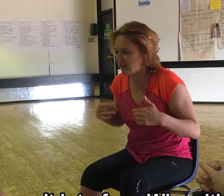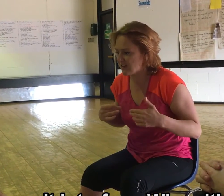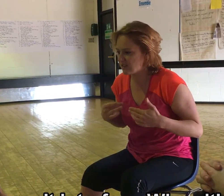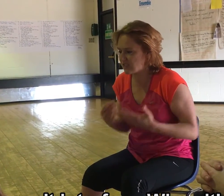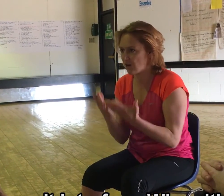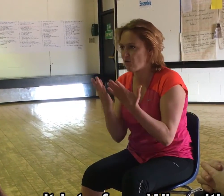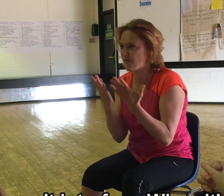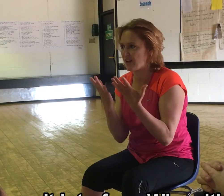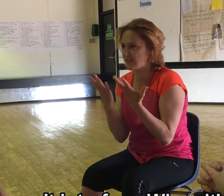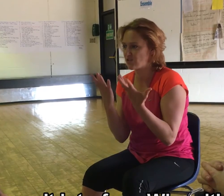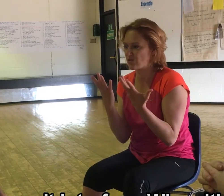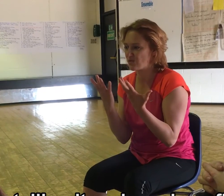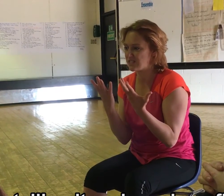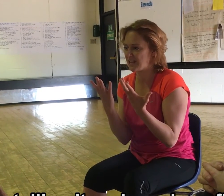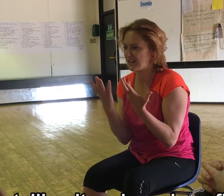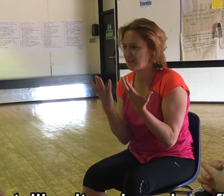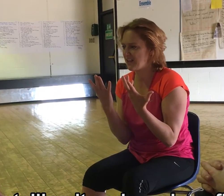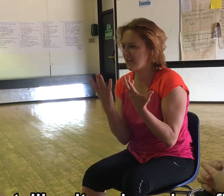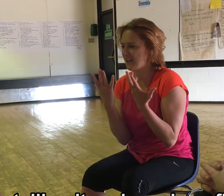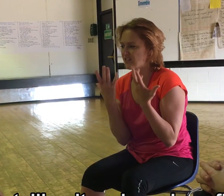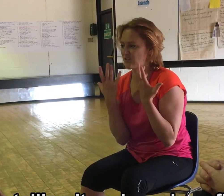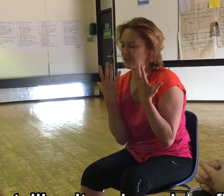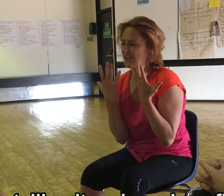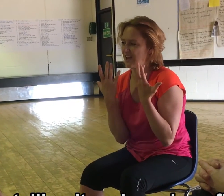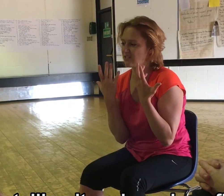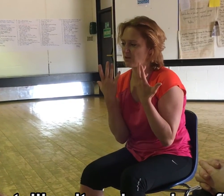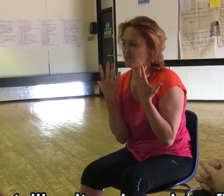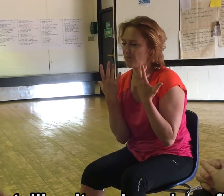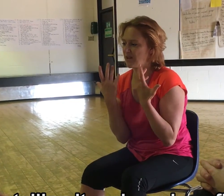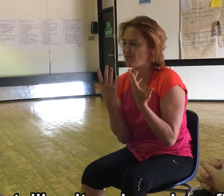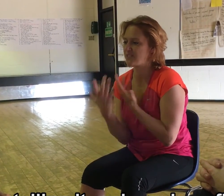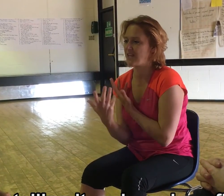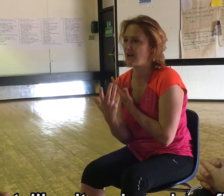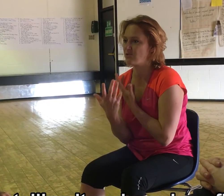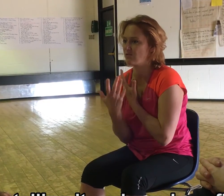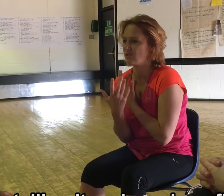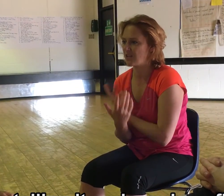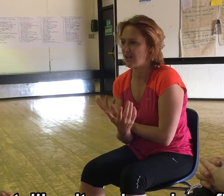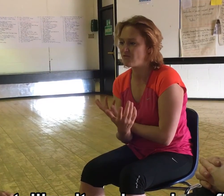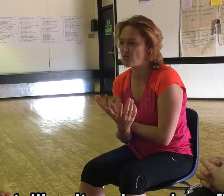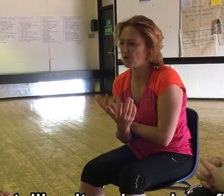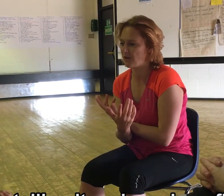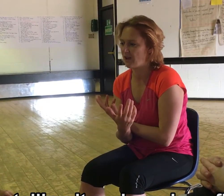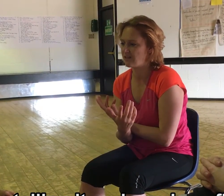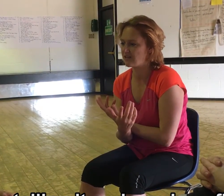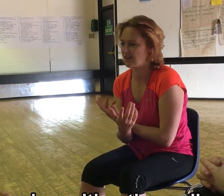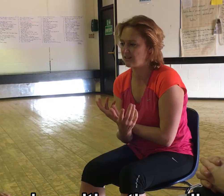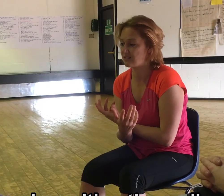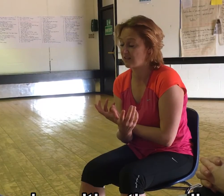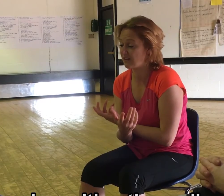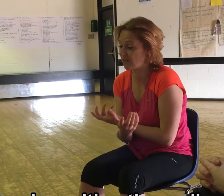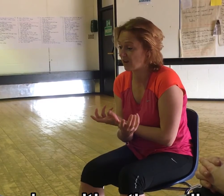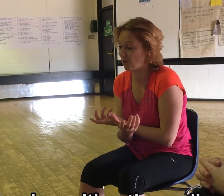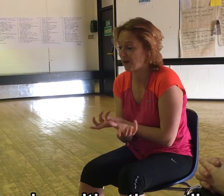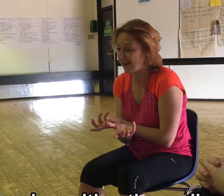actually serving the storytelling. It ends up benefiting absolutely everyone and